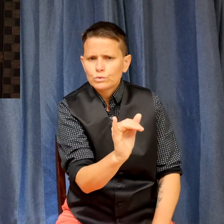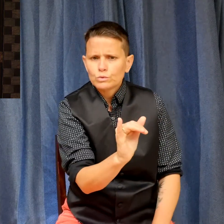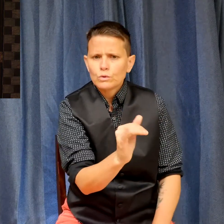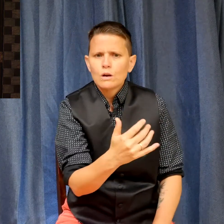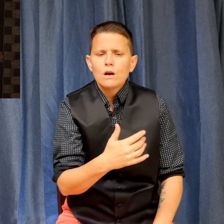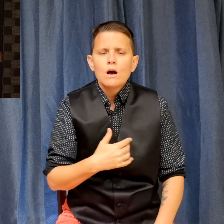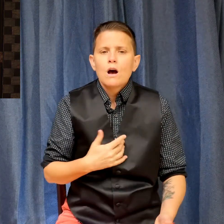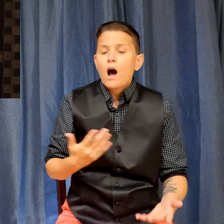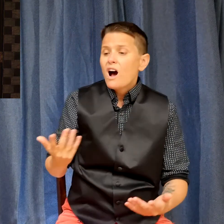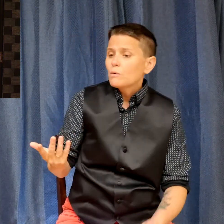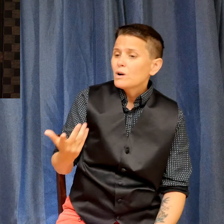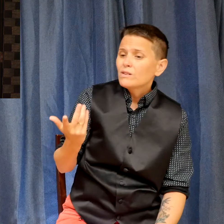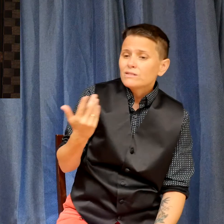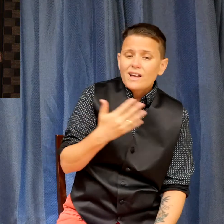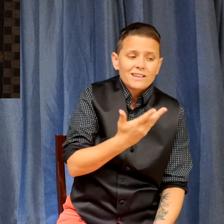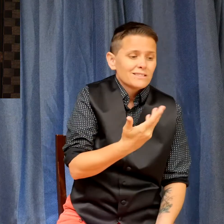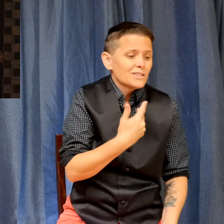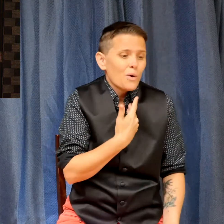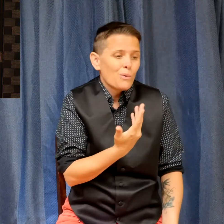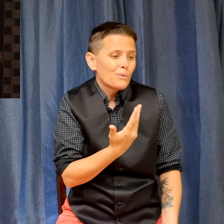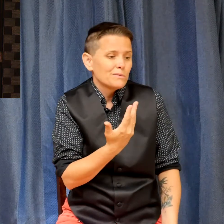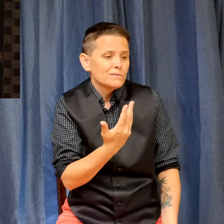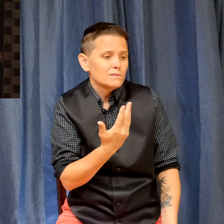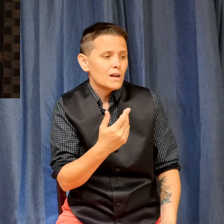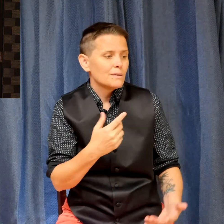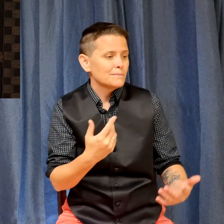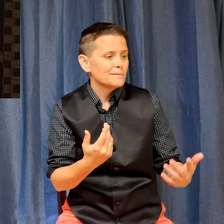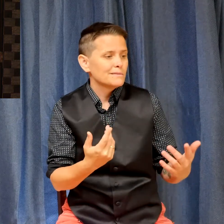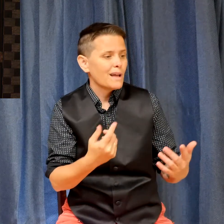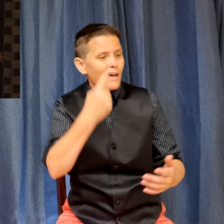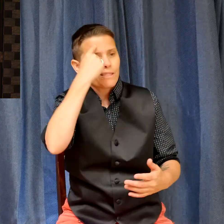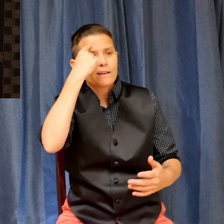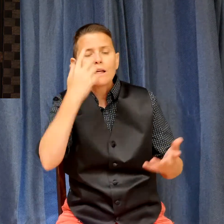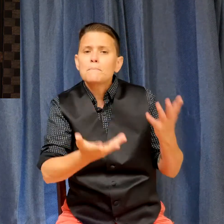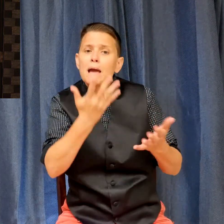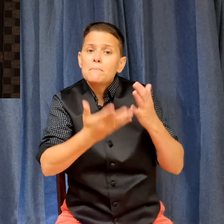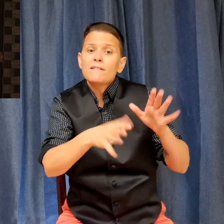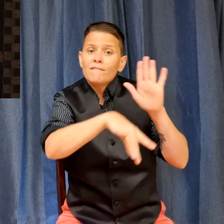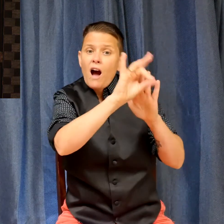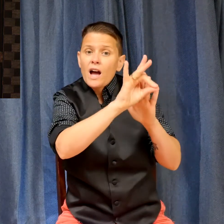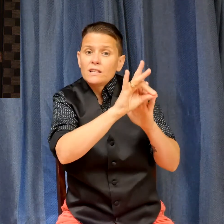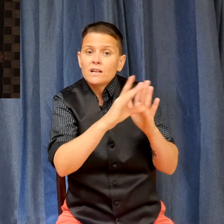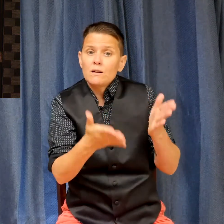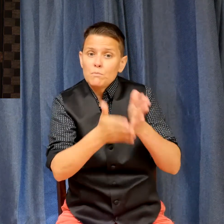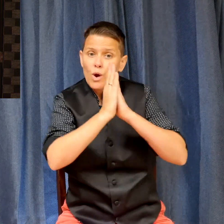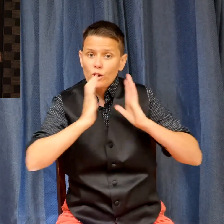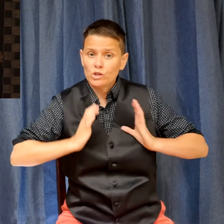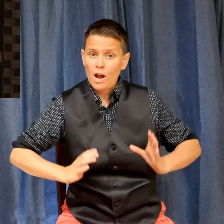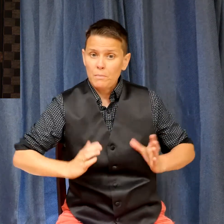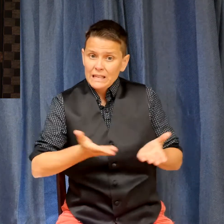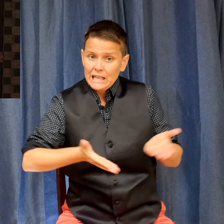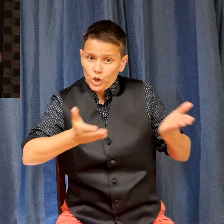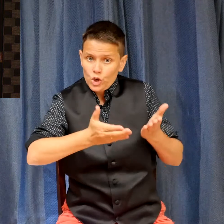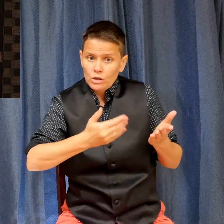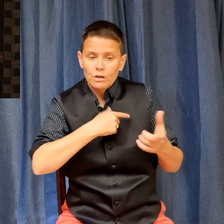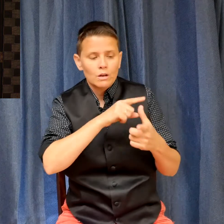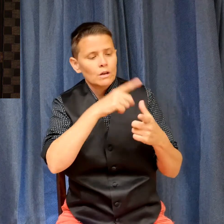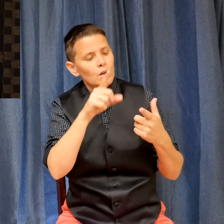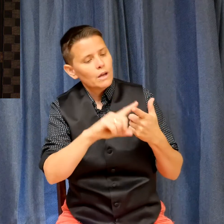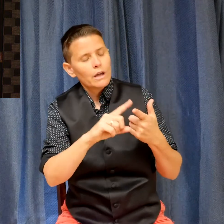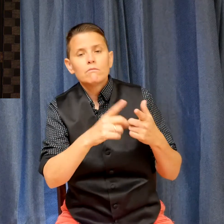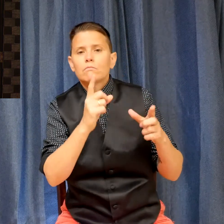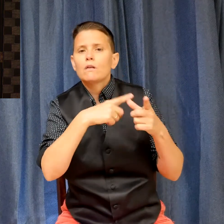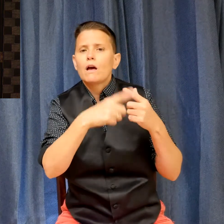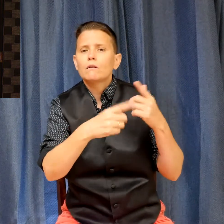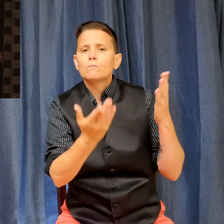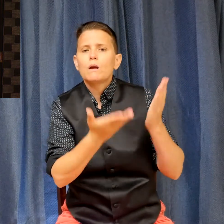Facebook lingo, some BFFs, and, people you really resonate with. And here's the key